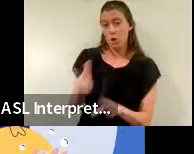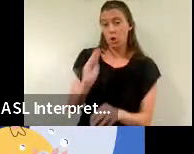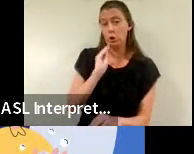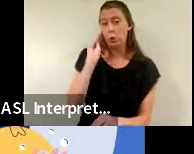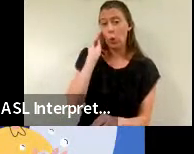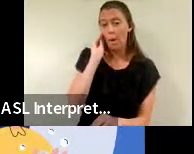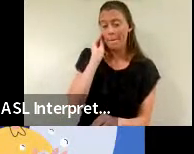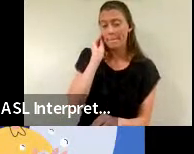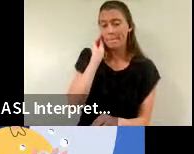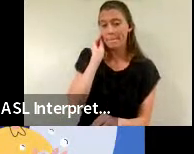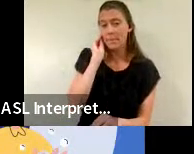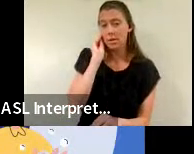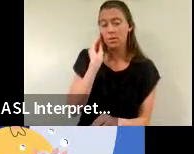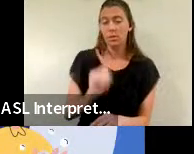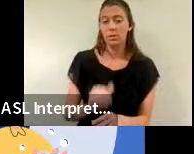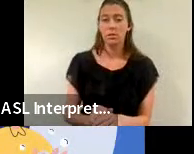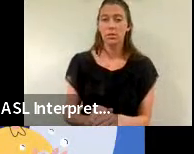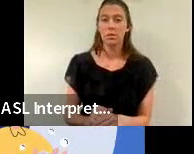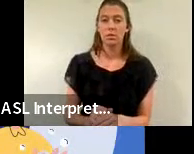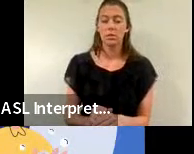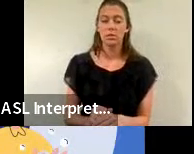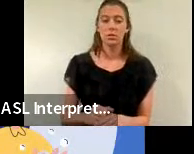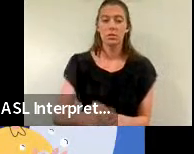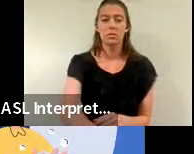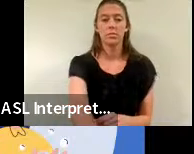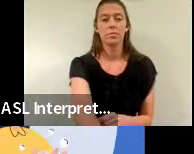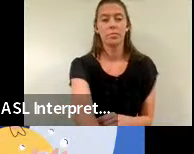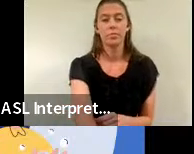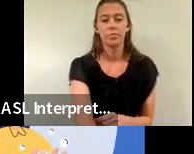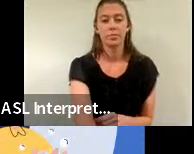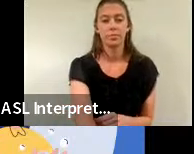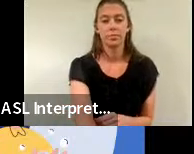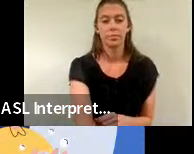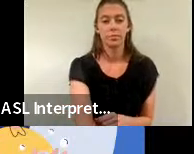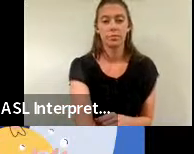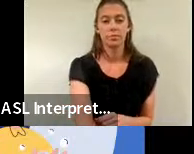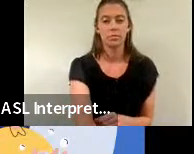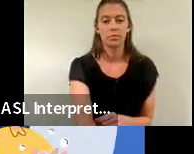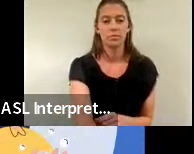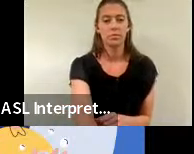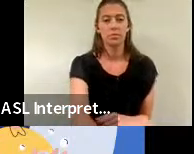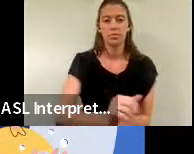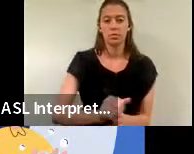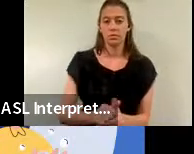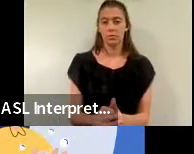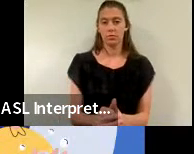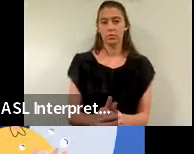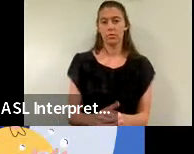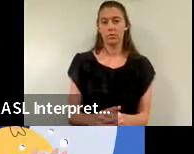coordinated that with homebound backs, et cetera. So,